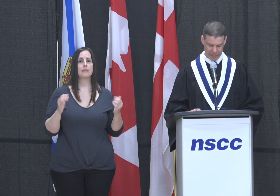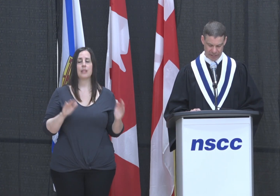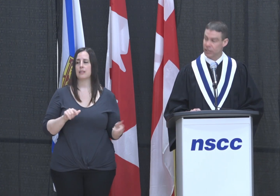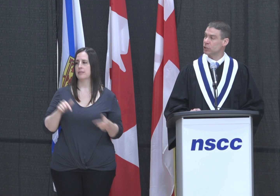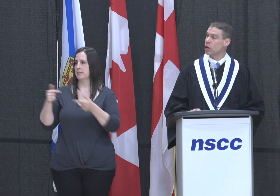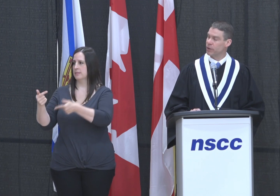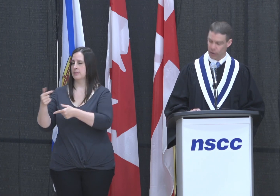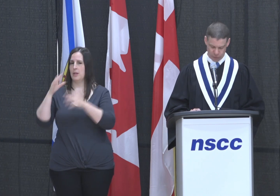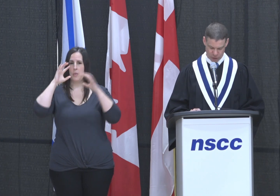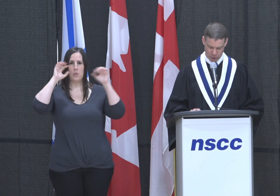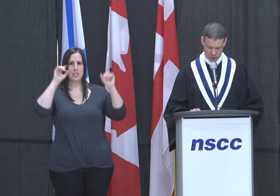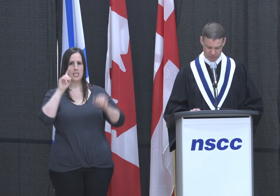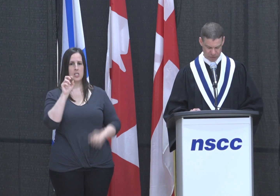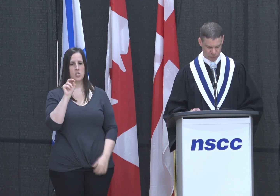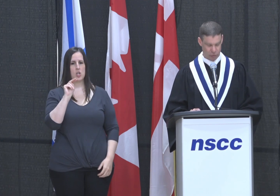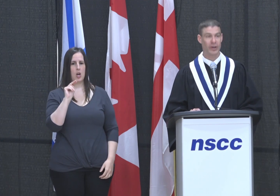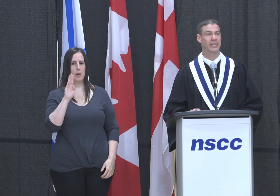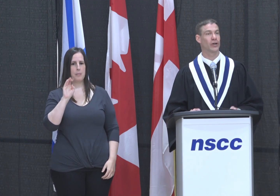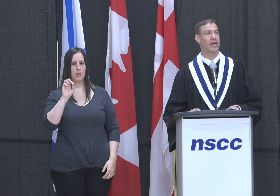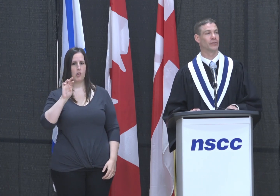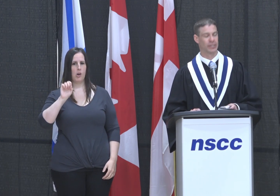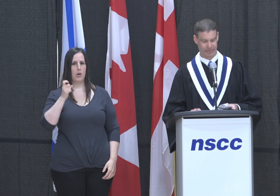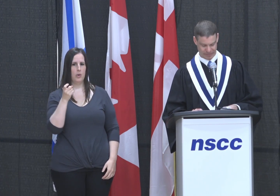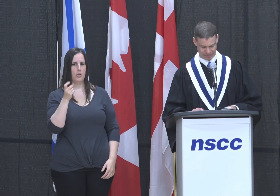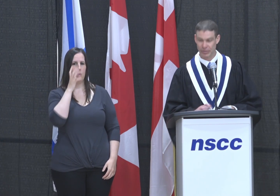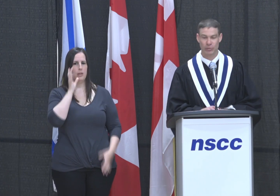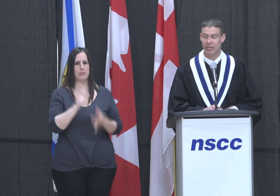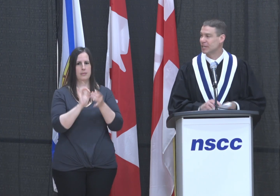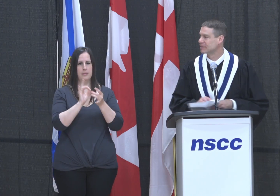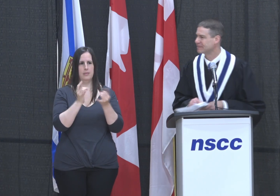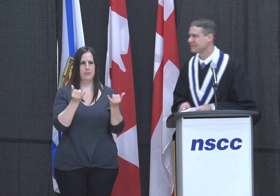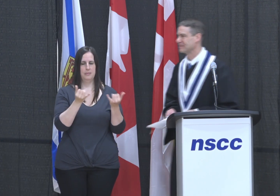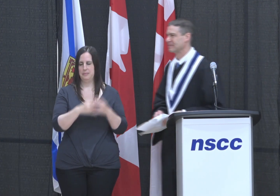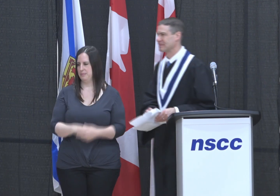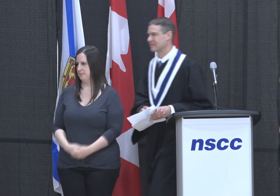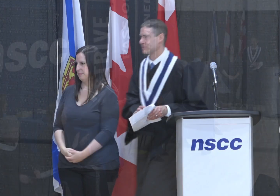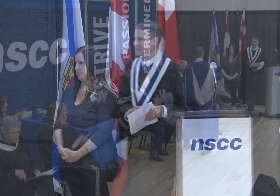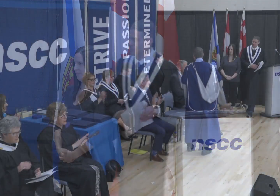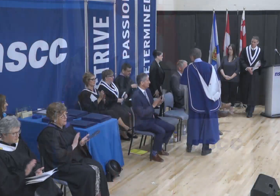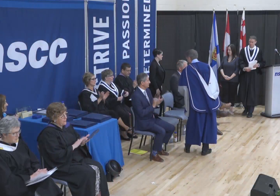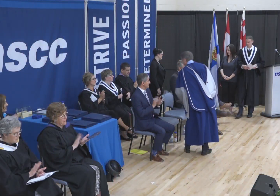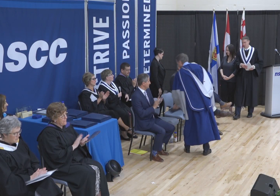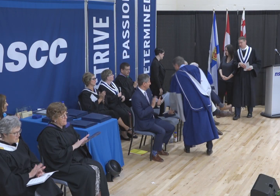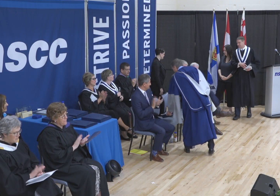our President, Don Bureau, to the podium to address our graduates. Mr. President.